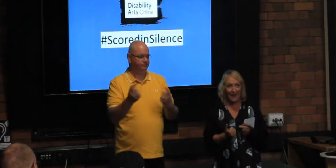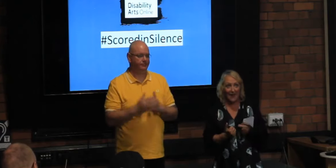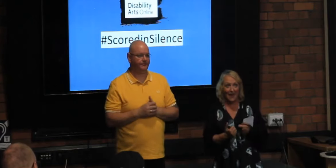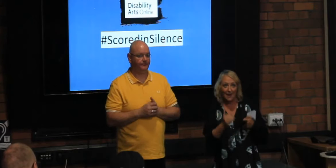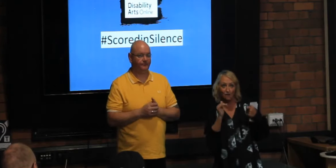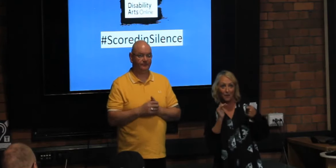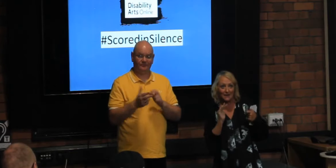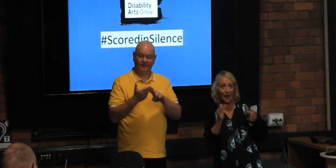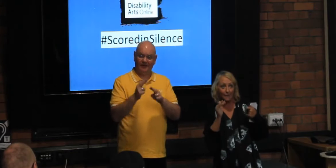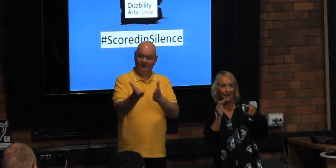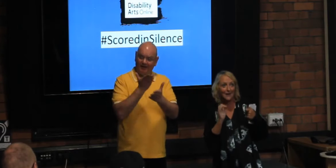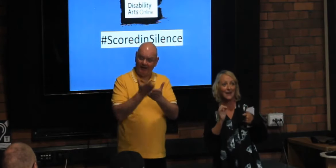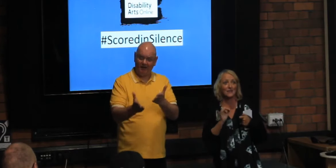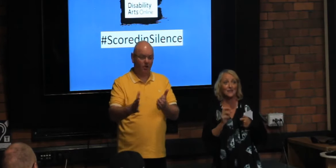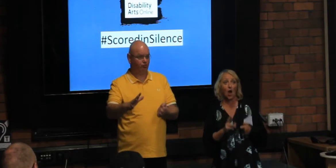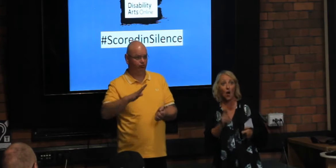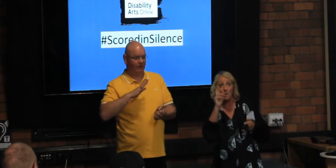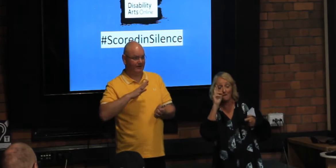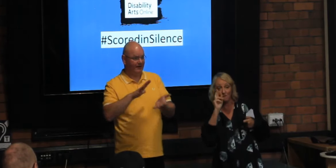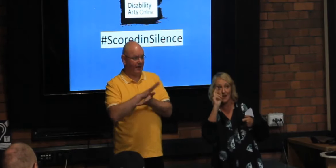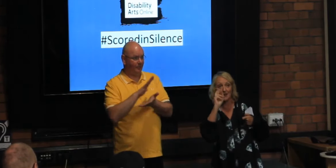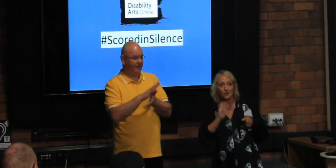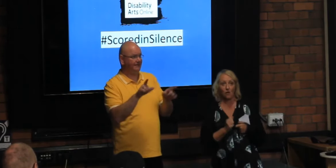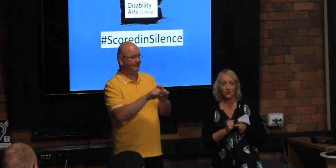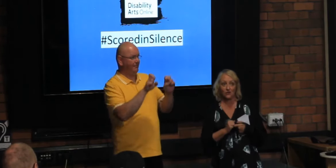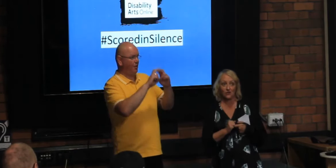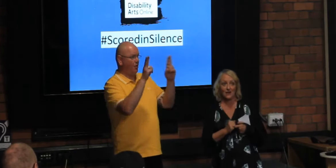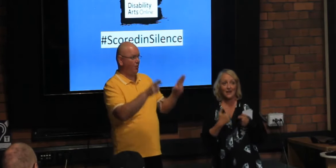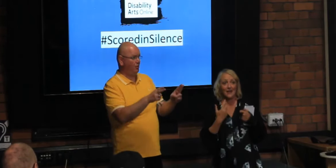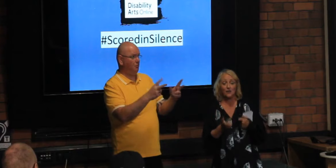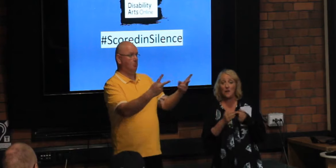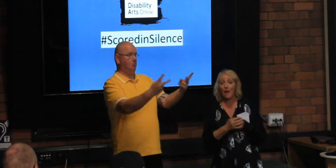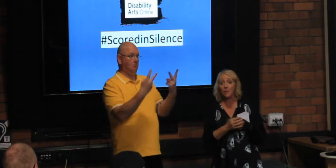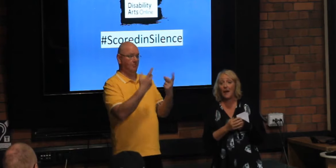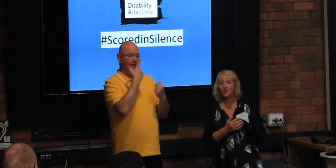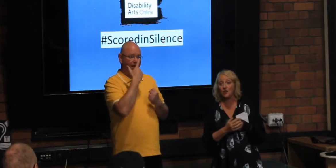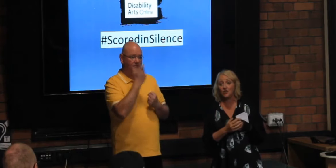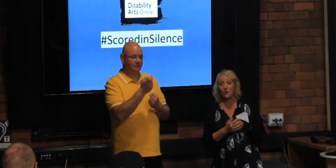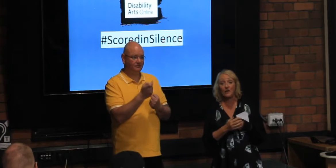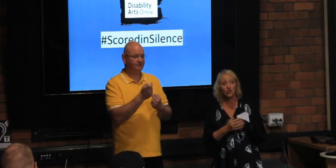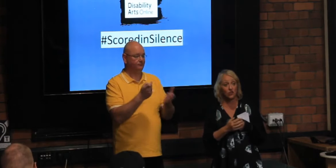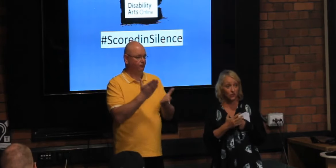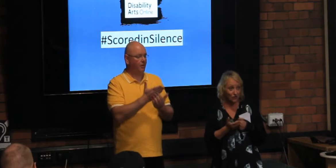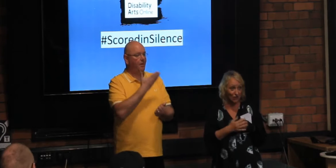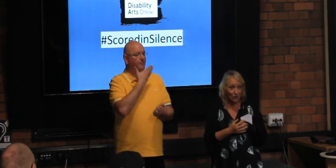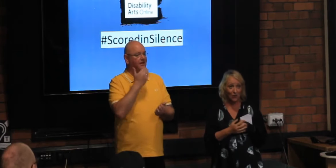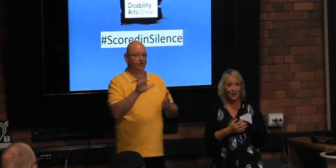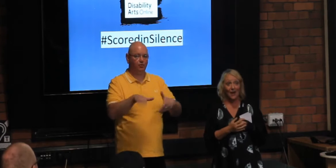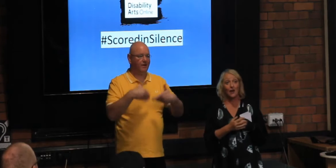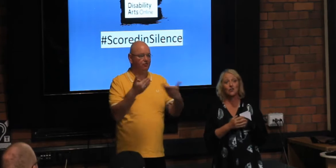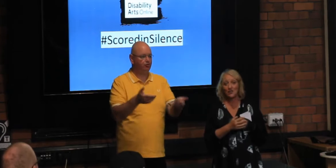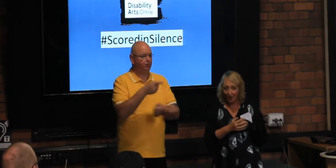everybody's clear and everybody's happy and connected at home, fingers crossed, it gives me great pleasure to introduce to